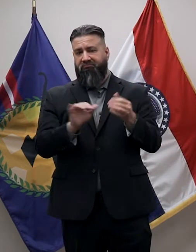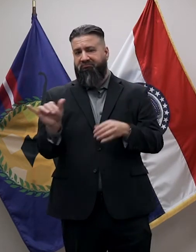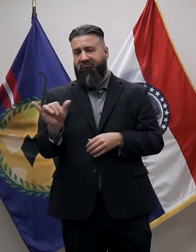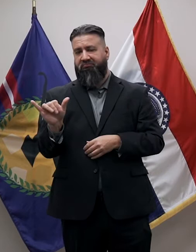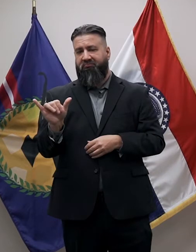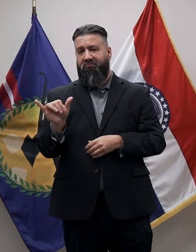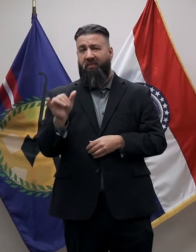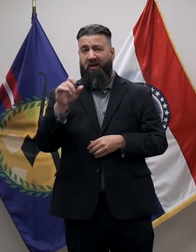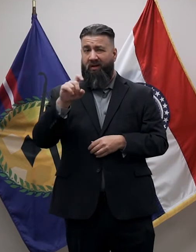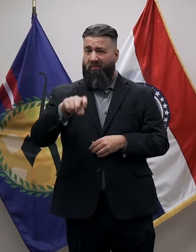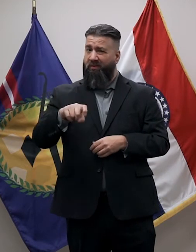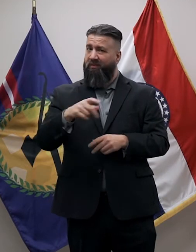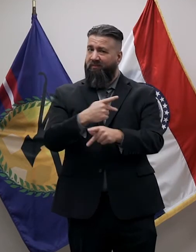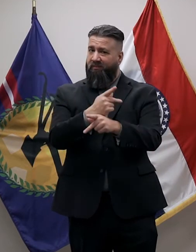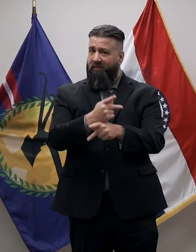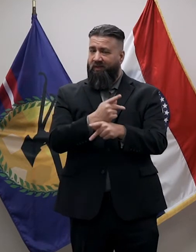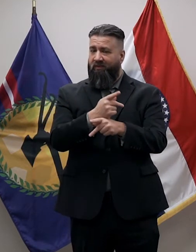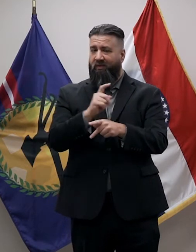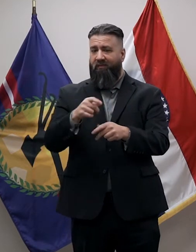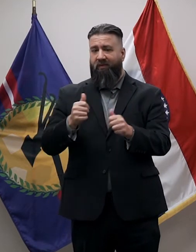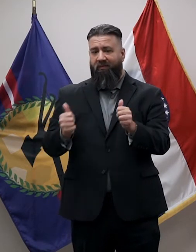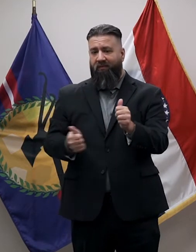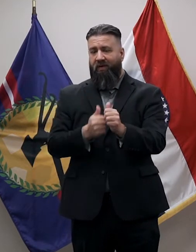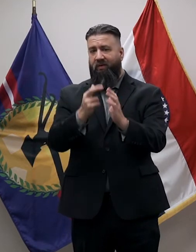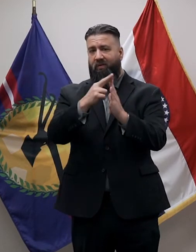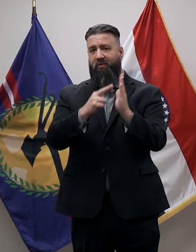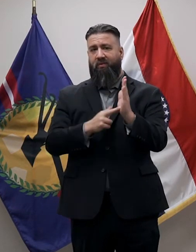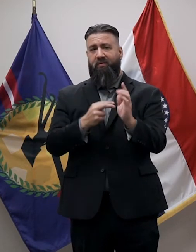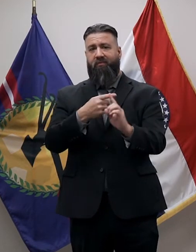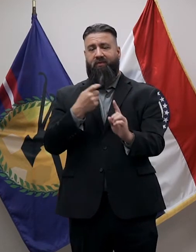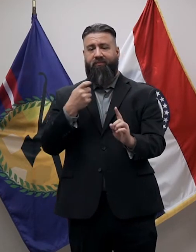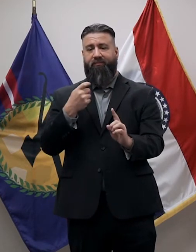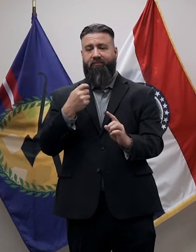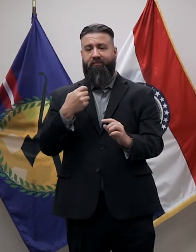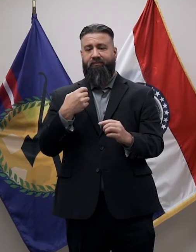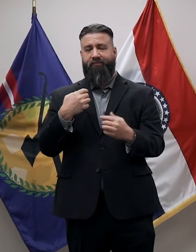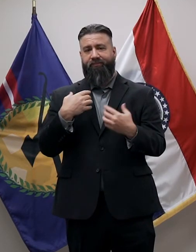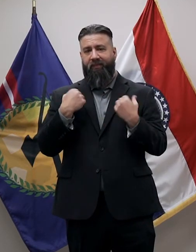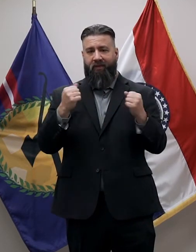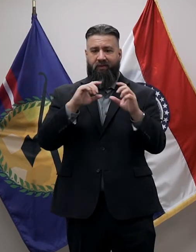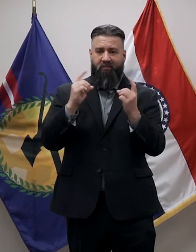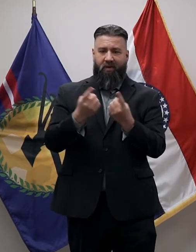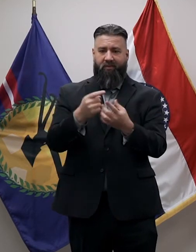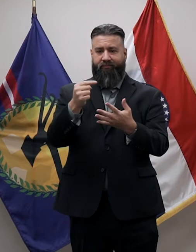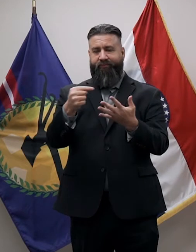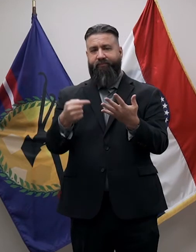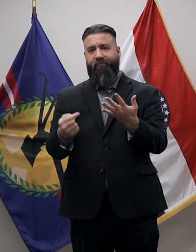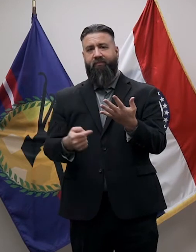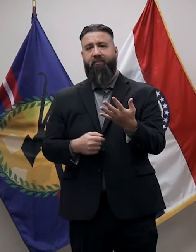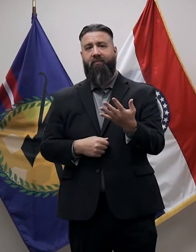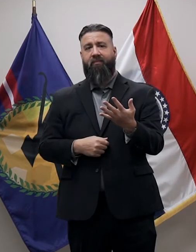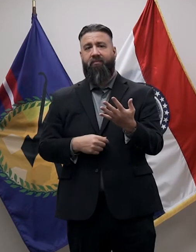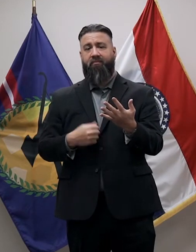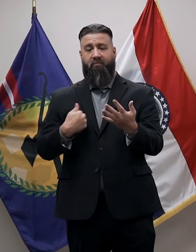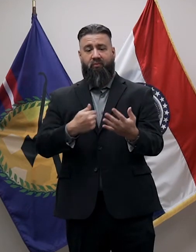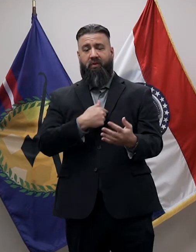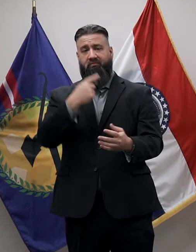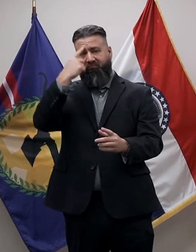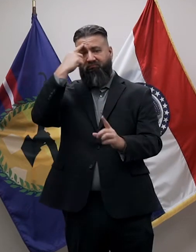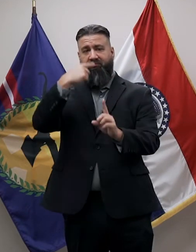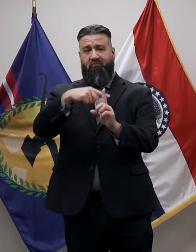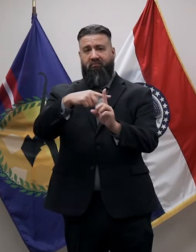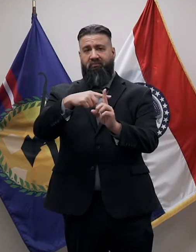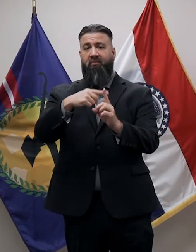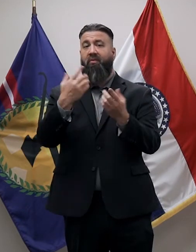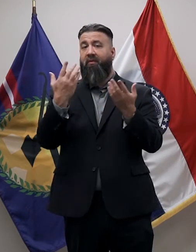and when we do it, and we need to follow the guidelines of our public health experts. But we're optimistic that we've seen the